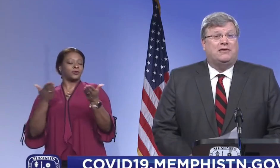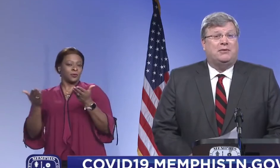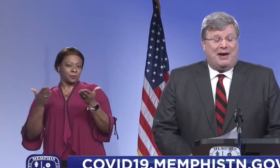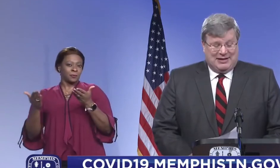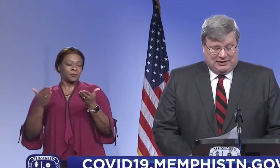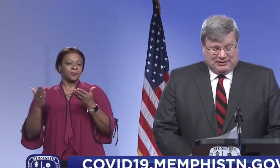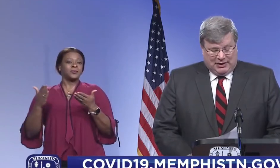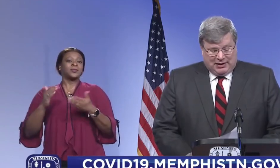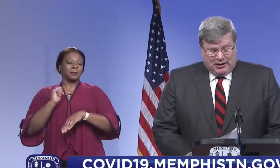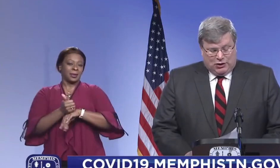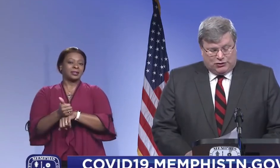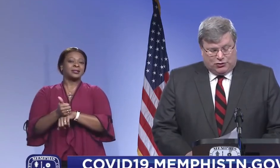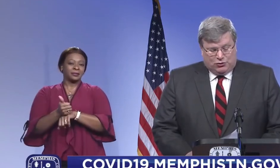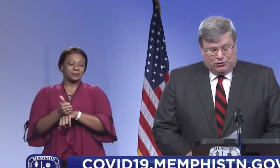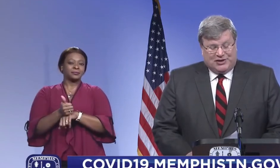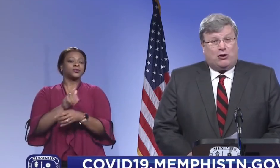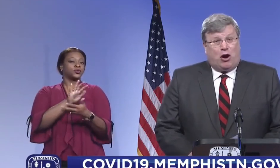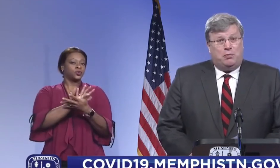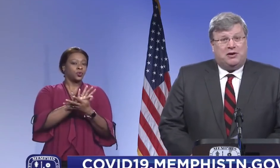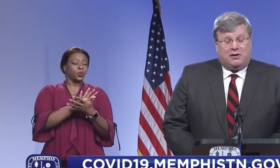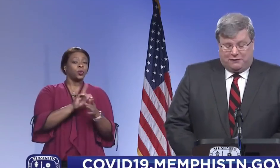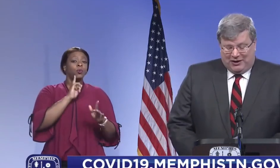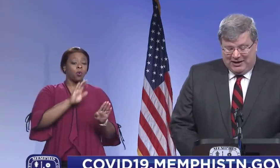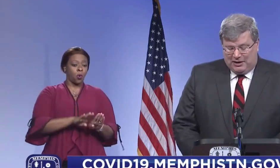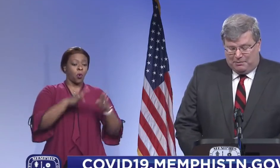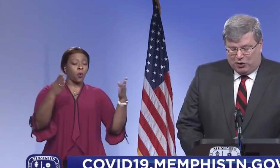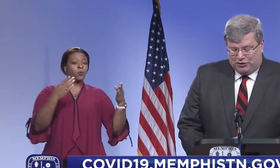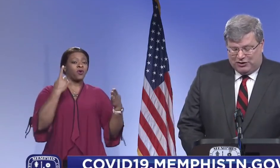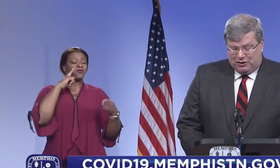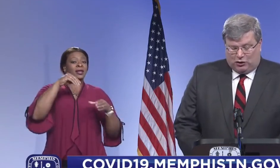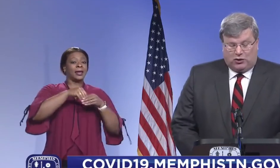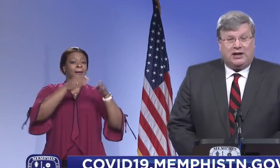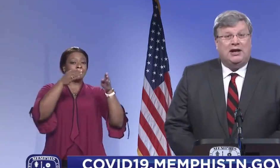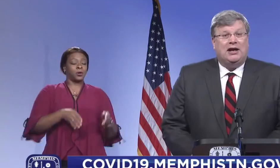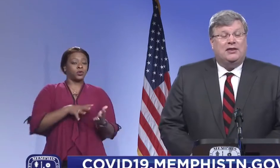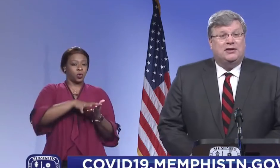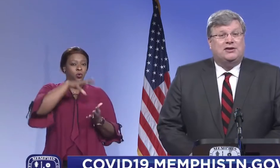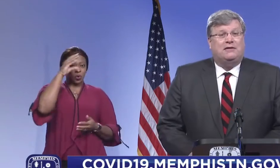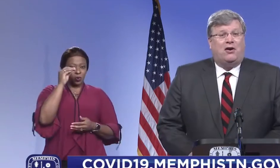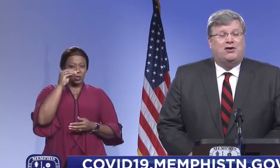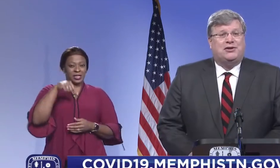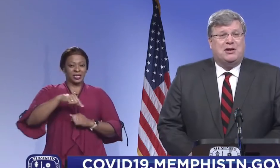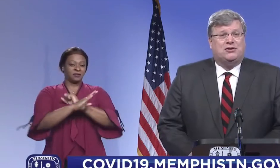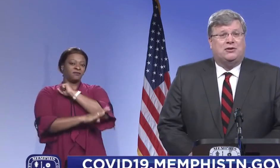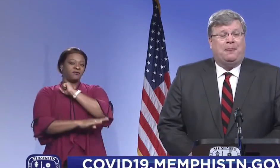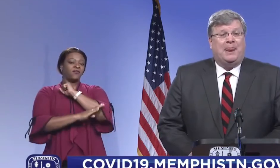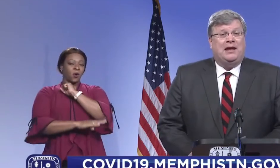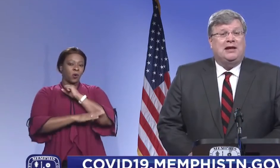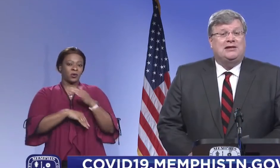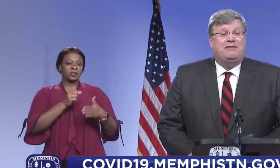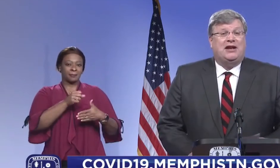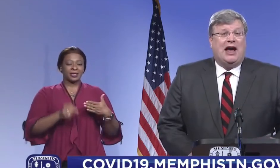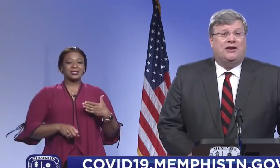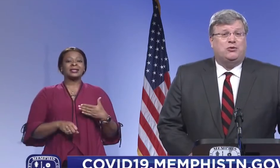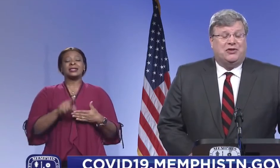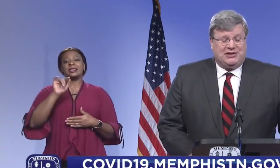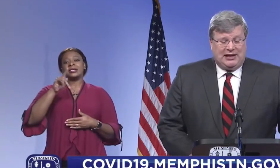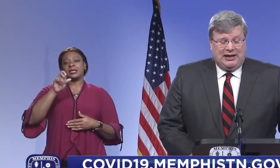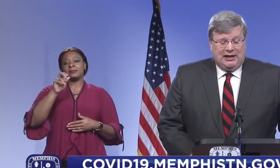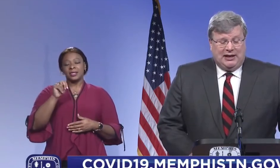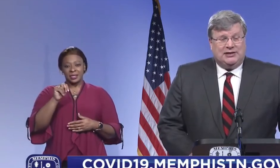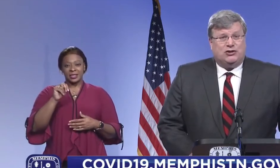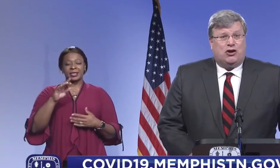first-come, first-served basis schools that are open for in-person learning this fall semester. Tiffany Collins with the